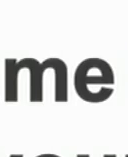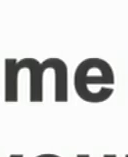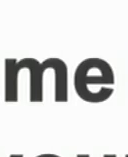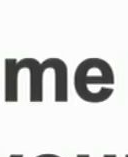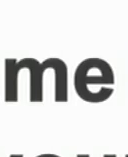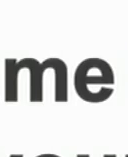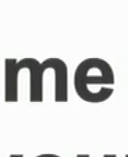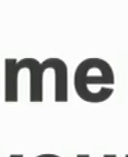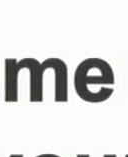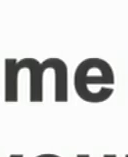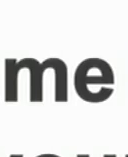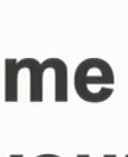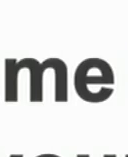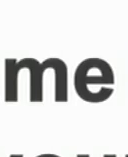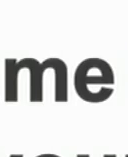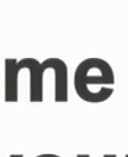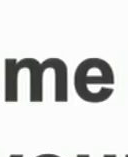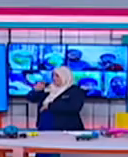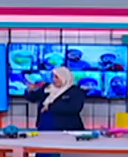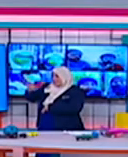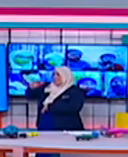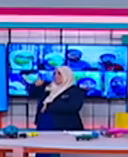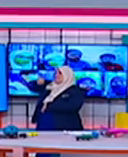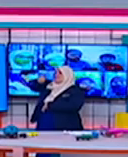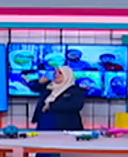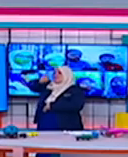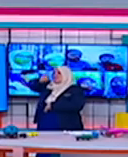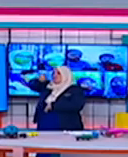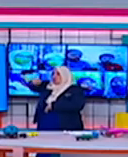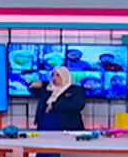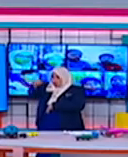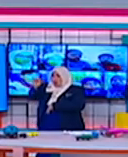His name is